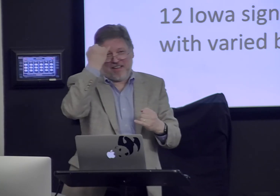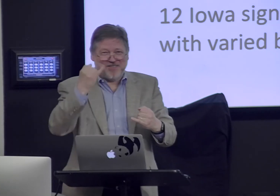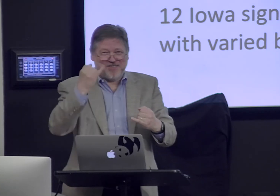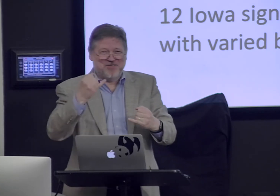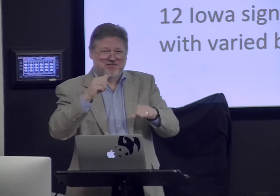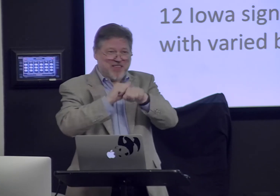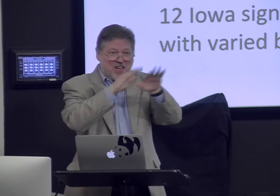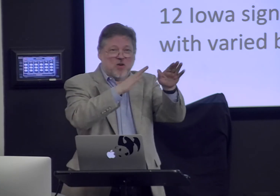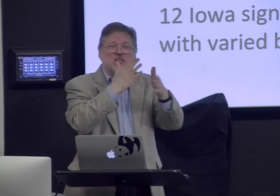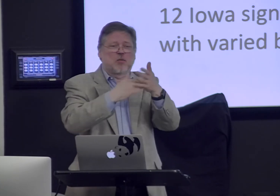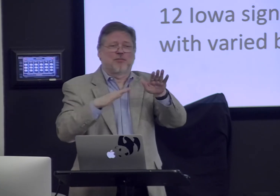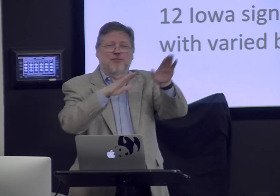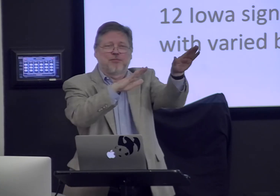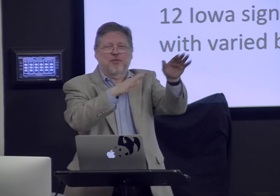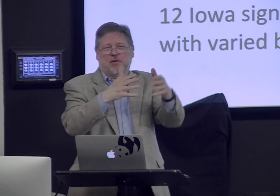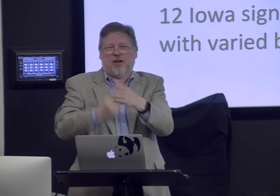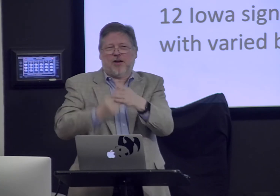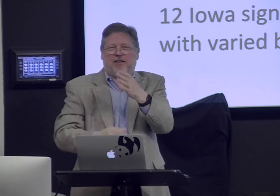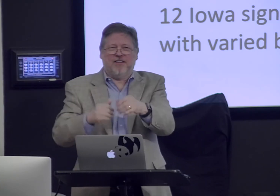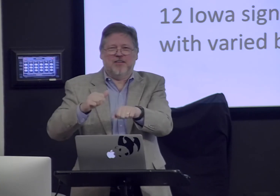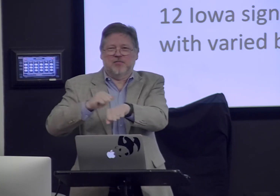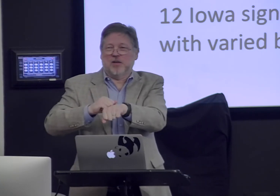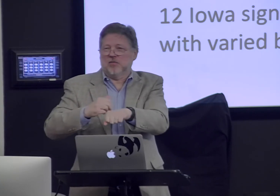it. I'll show you a couple here.